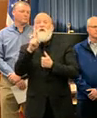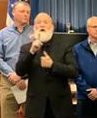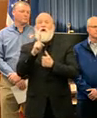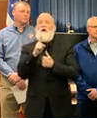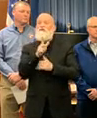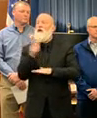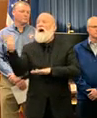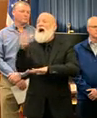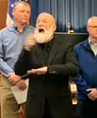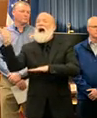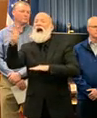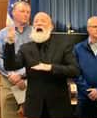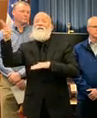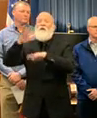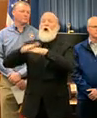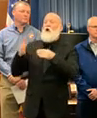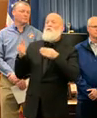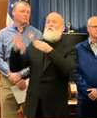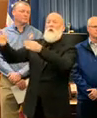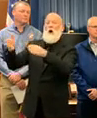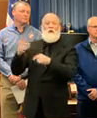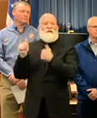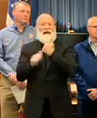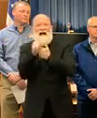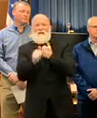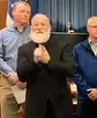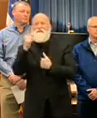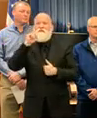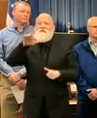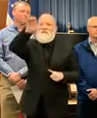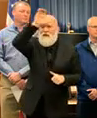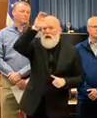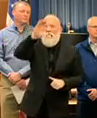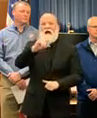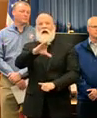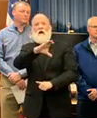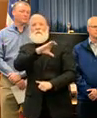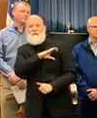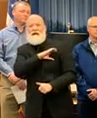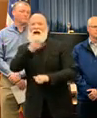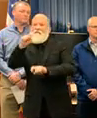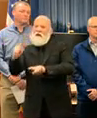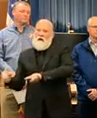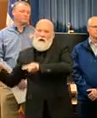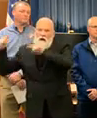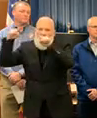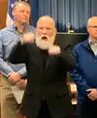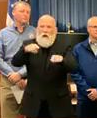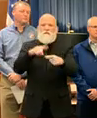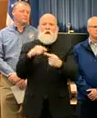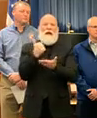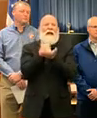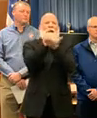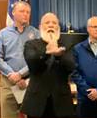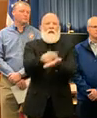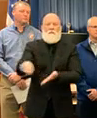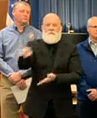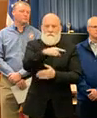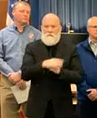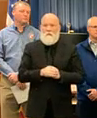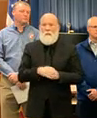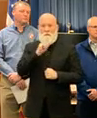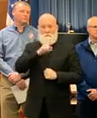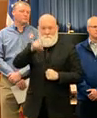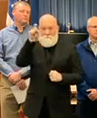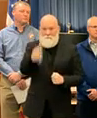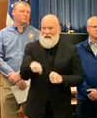create a danger to first responders that may have to come and try to assist you in some manner. If you do have to drive for some reason, make